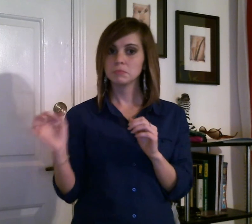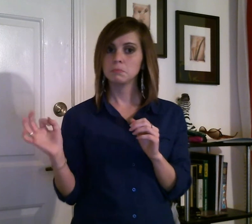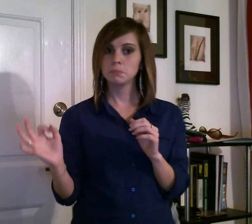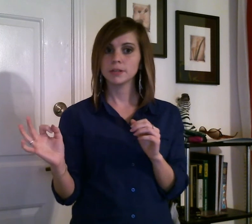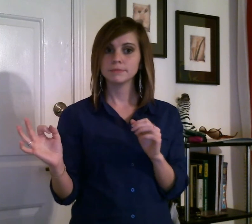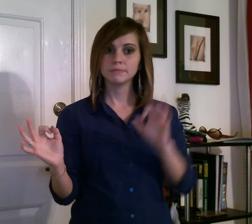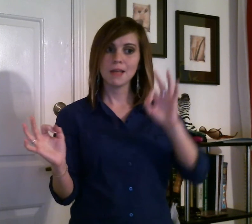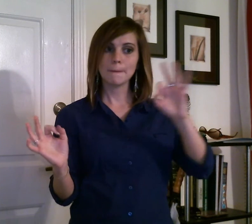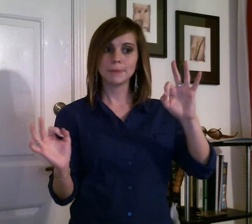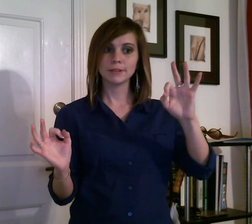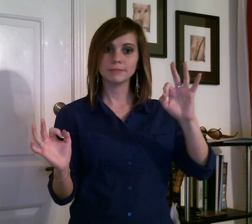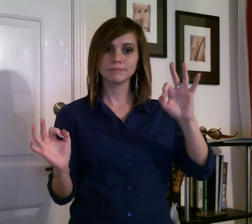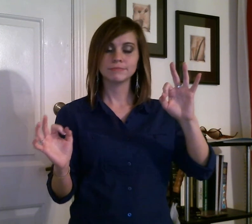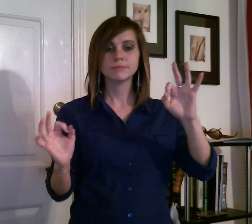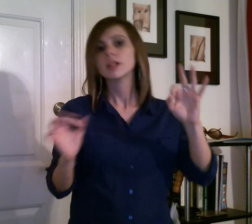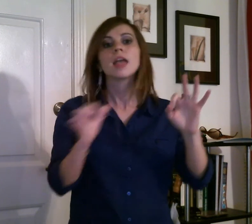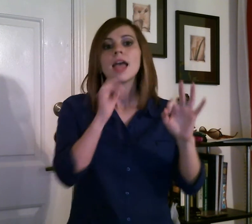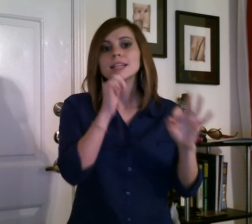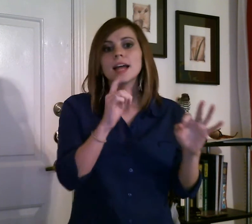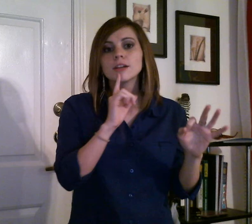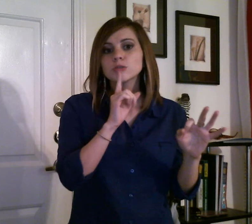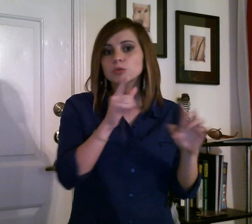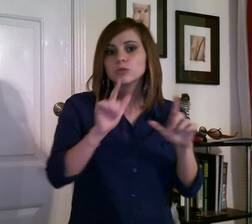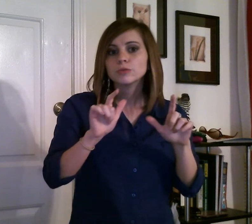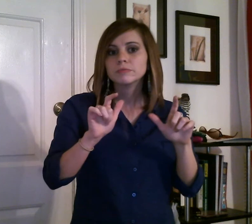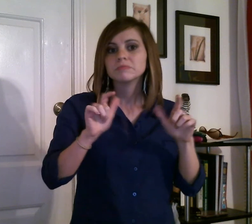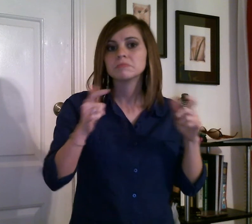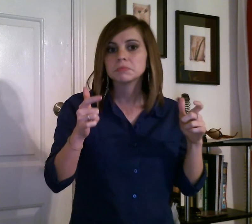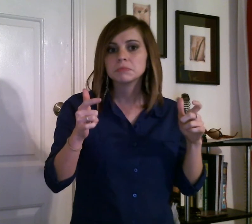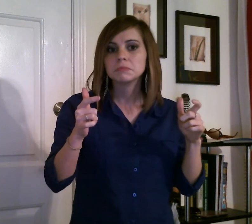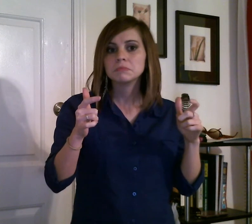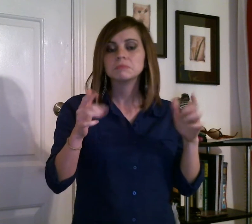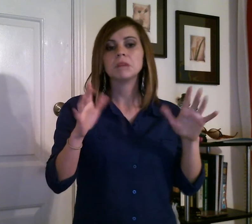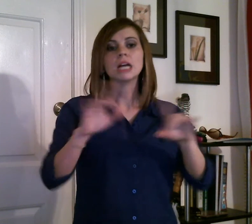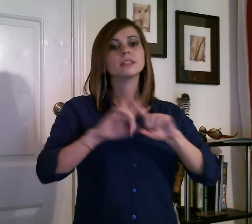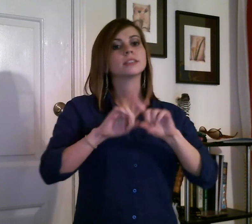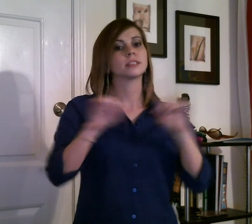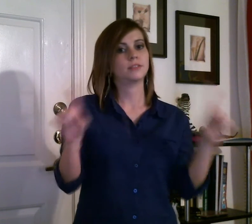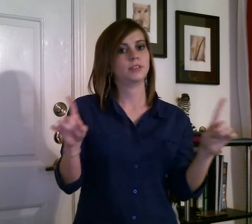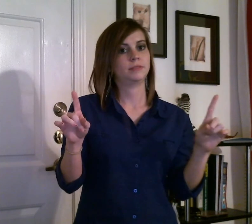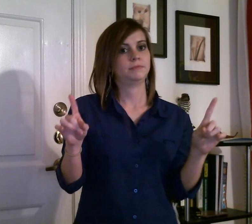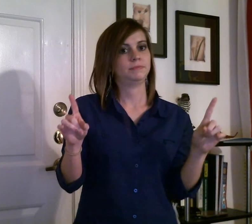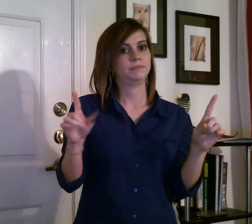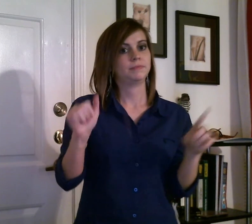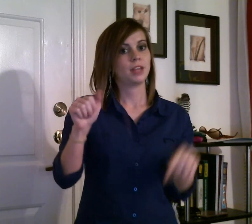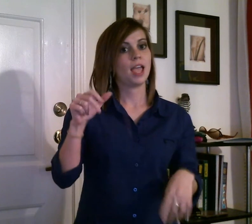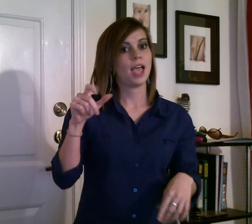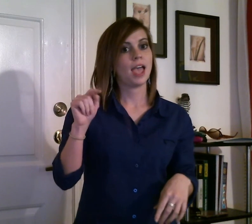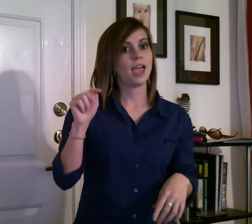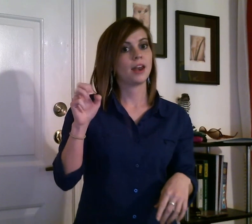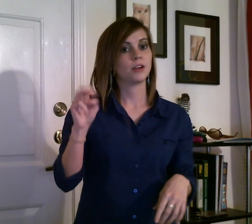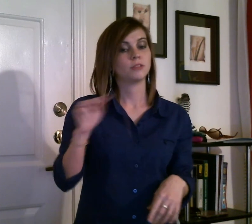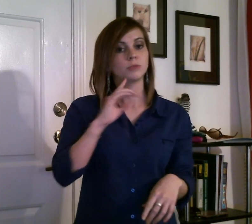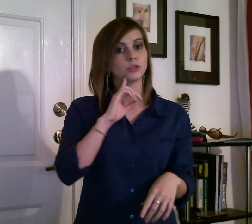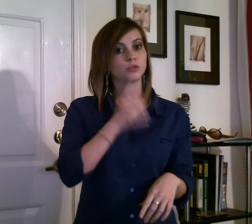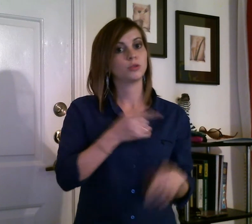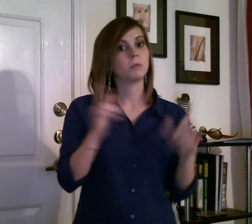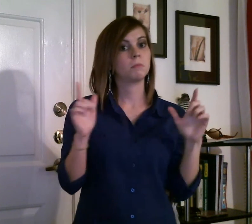also not to scale. The nucleus of atoms are actually much, much, much, much smaller than the actual radius of an atom. And so